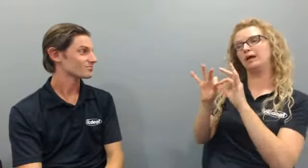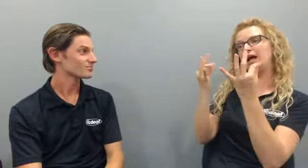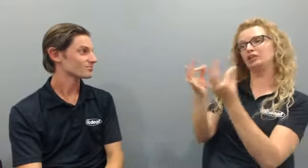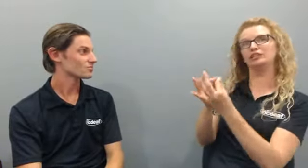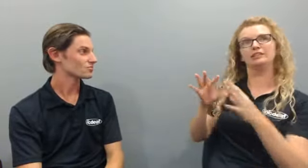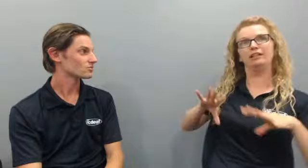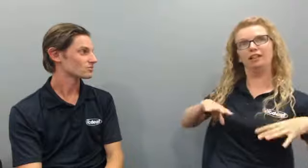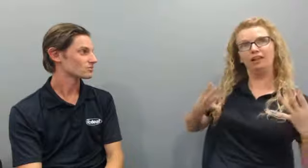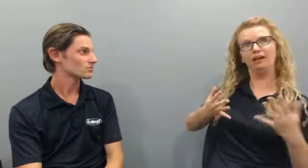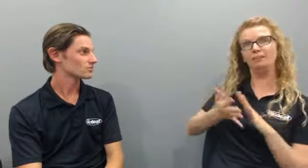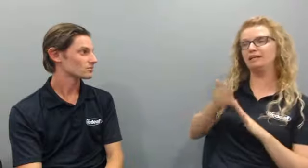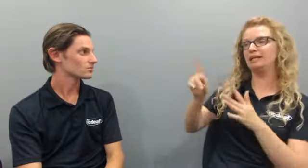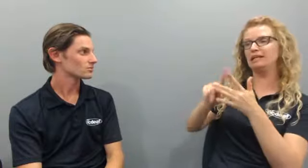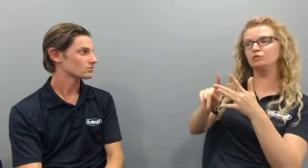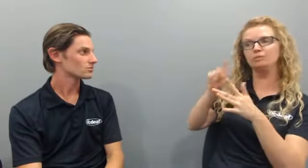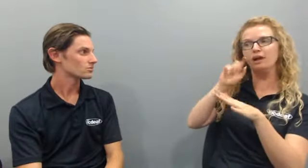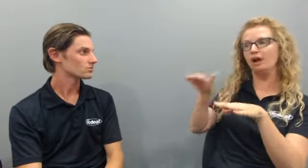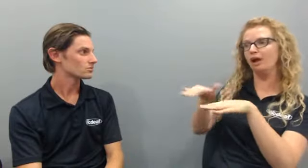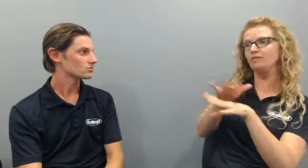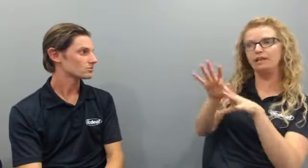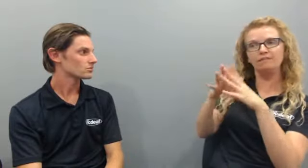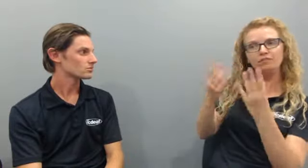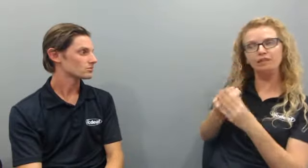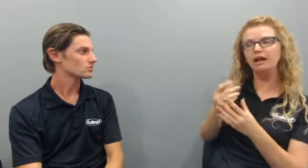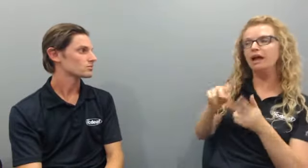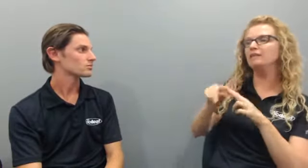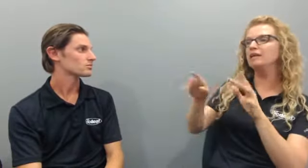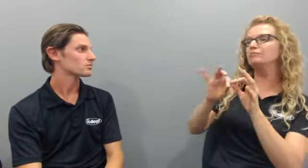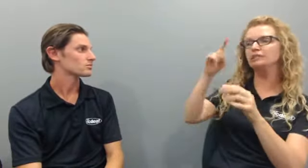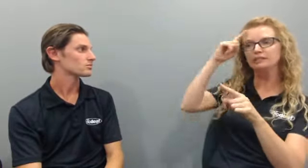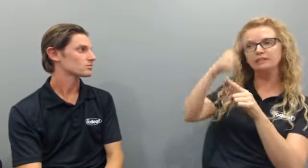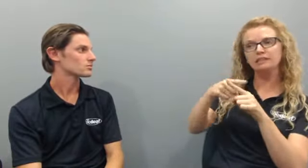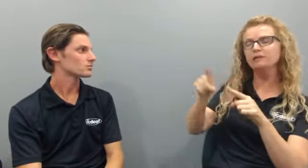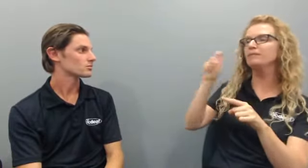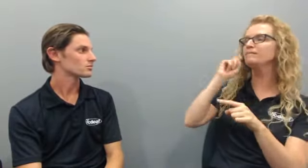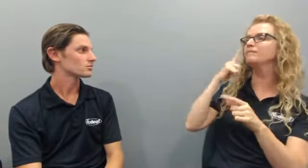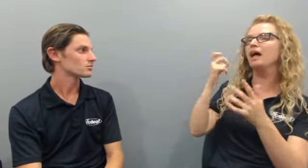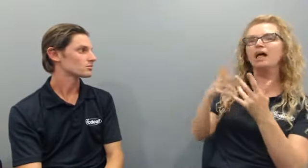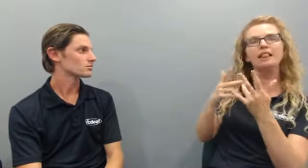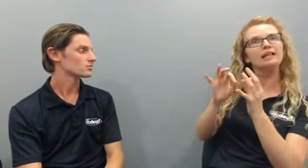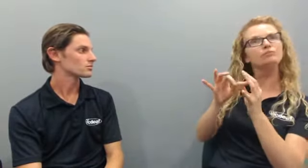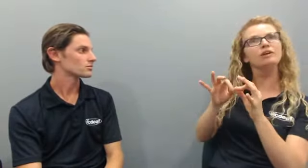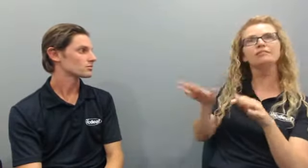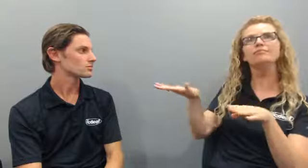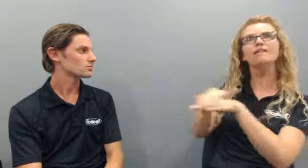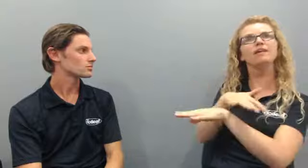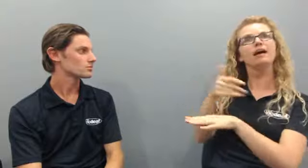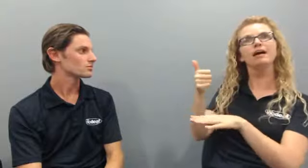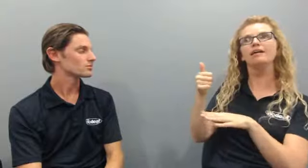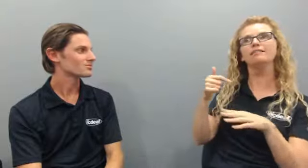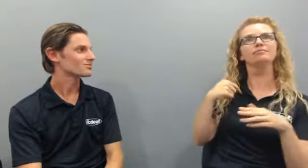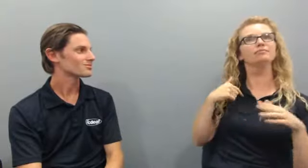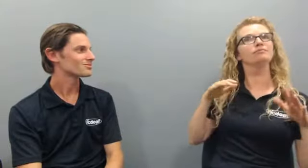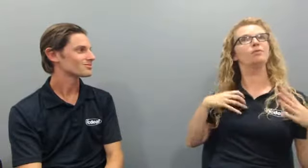and do the booking. If you do it through an agency, then the insurance is covered. If the interpreter is sick, it's on the agency to try and find a